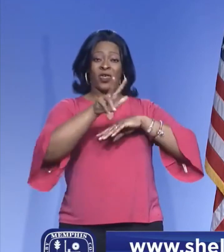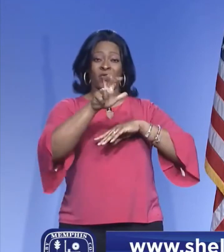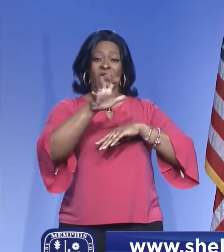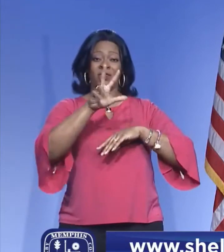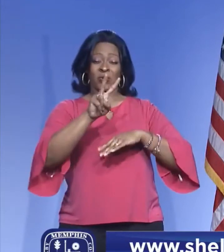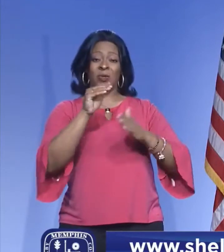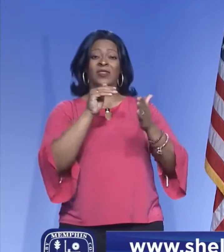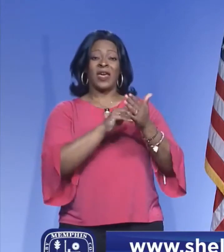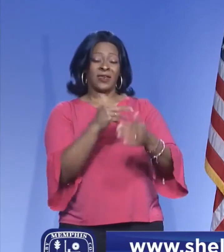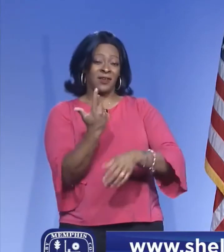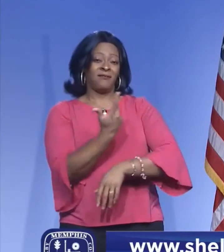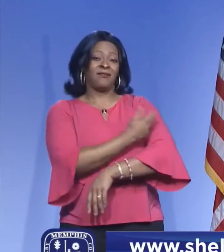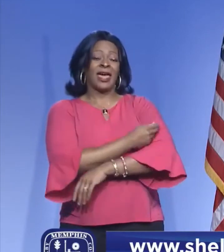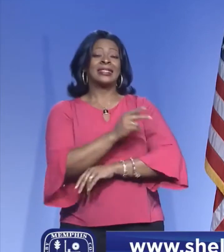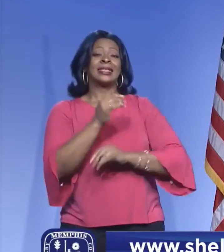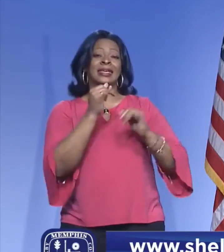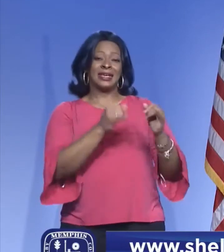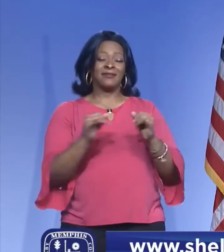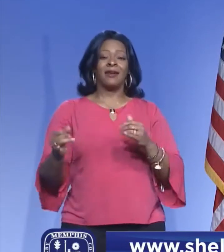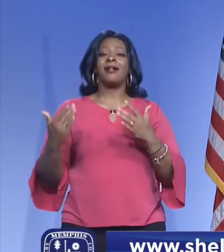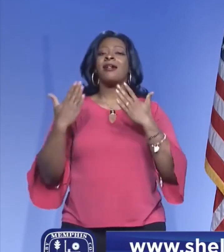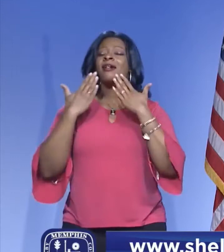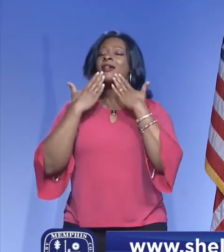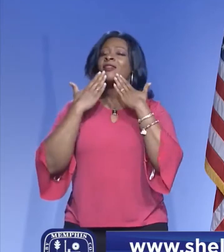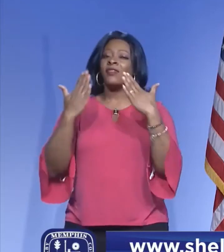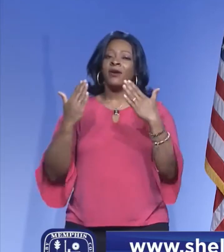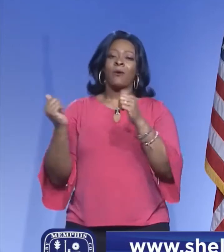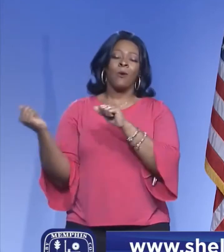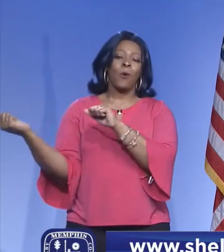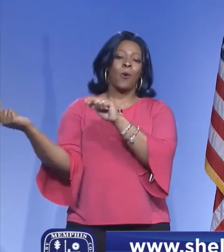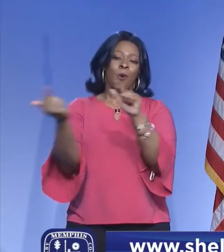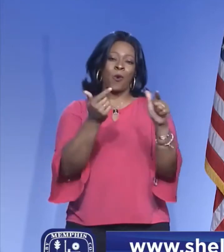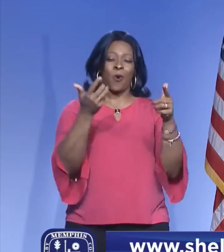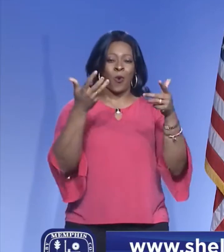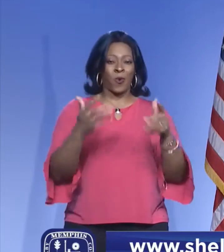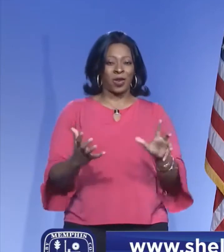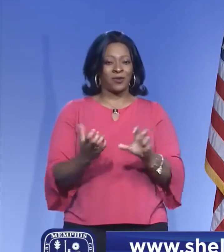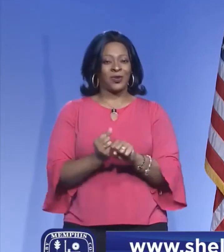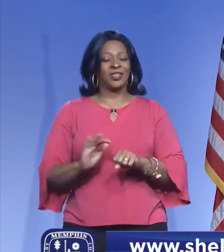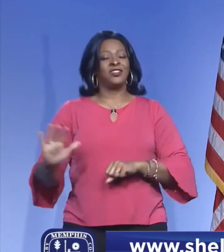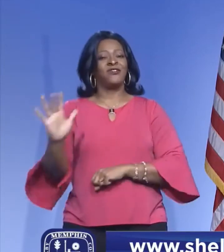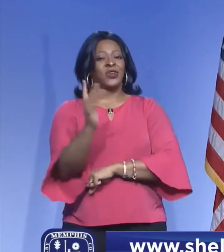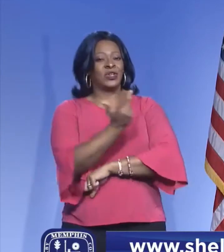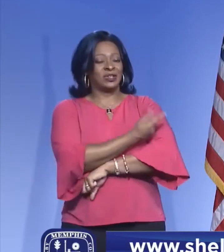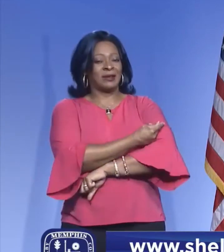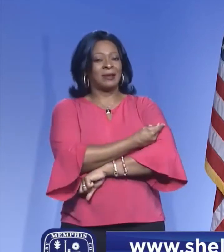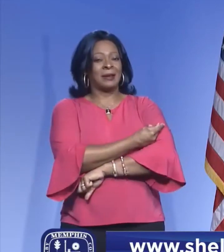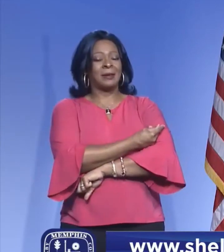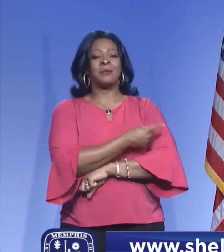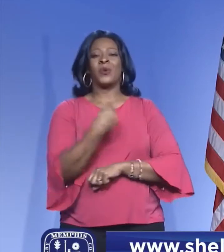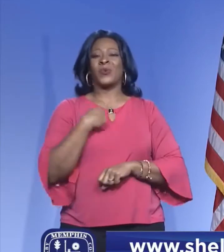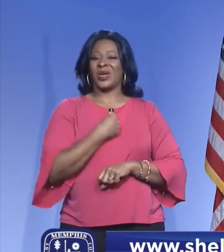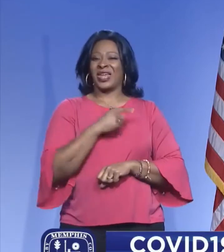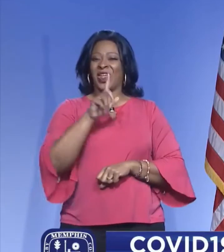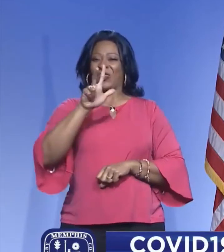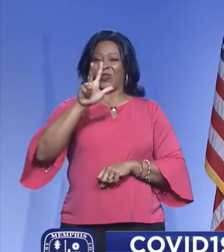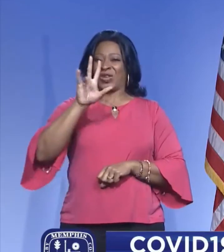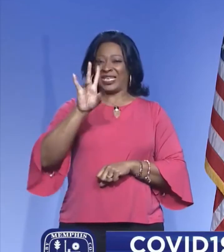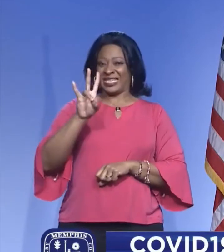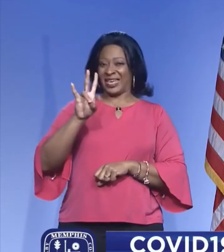352,000 vaccinated individuals. Thank you to all of you who have gotten the shot. But we're only about